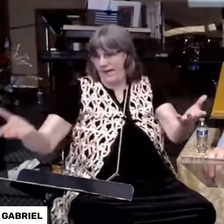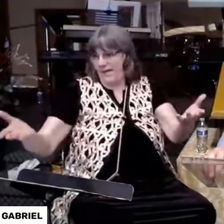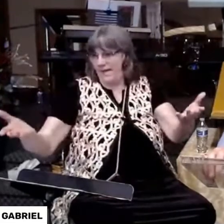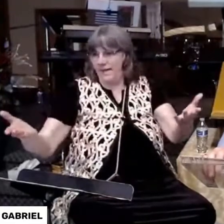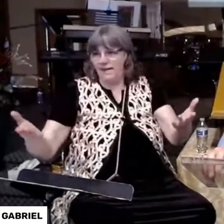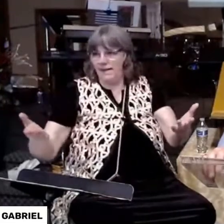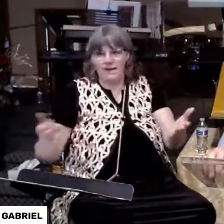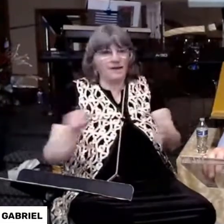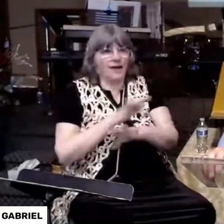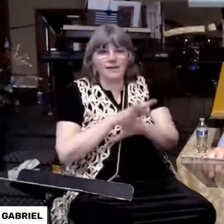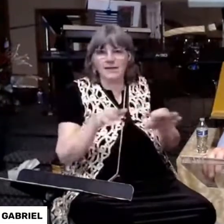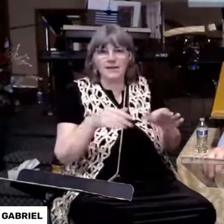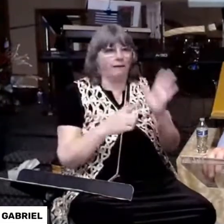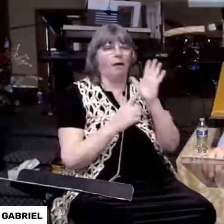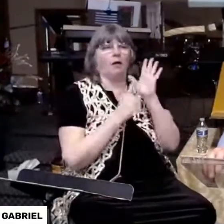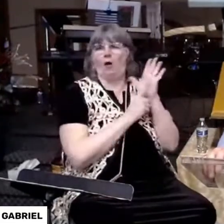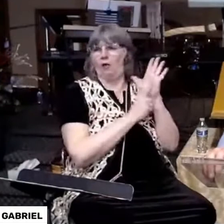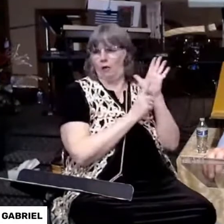That's the Torah.